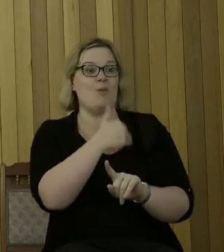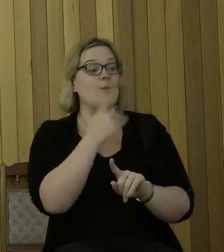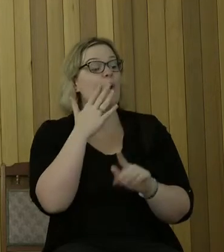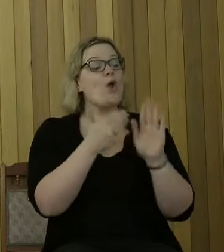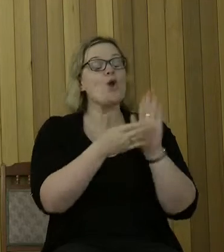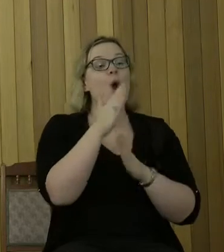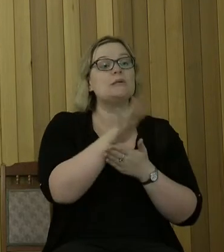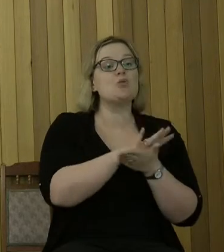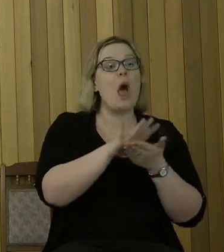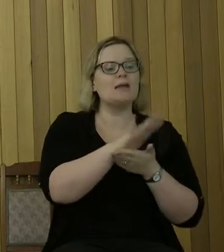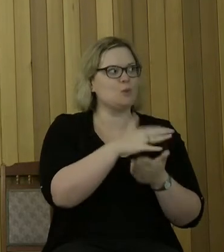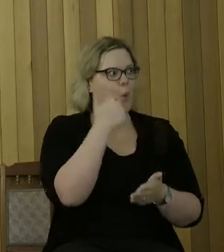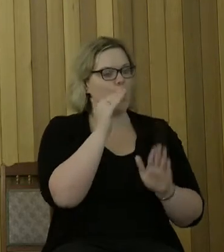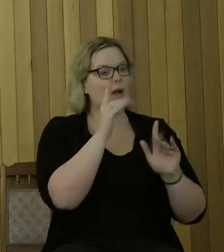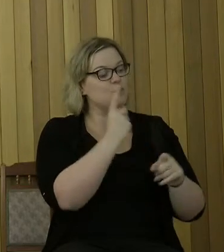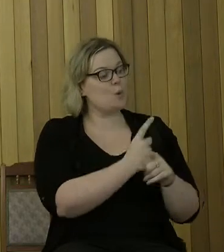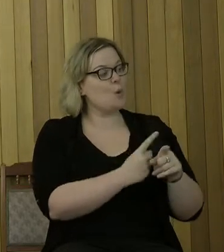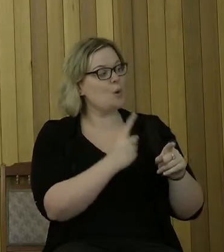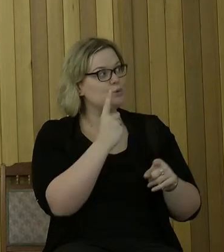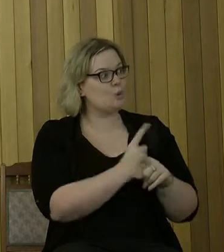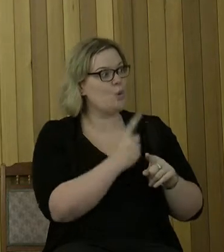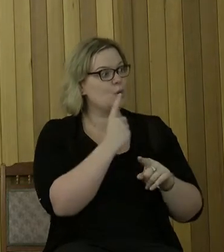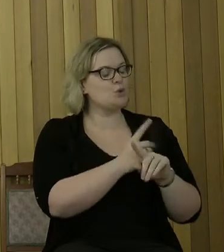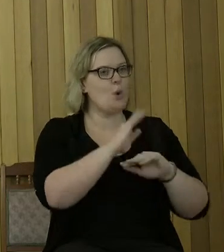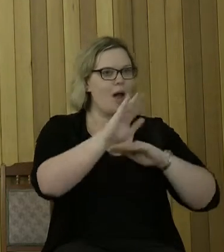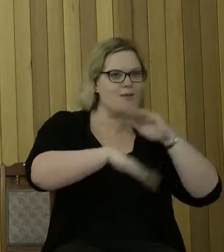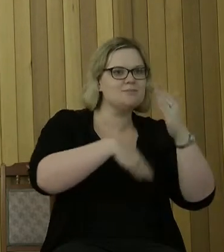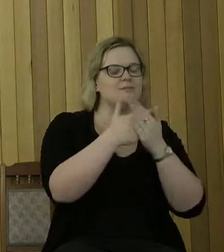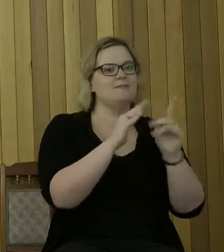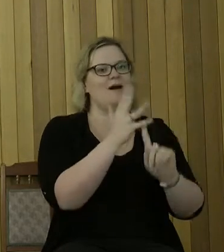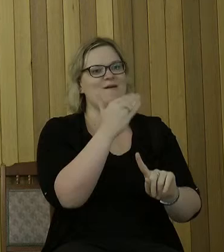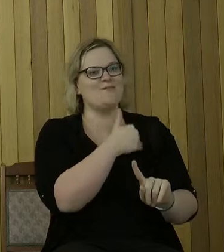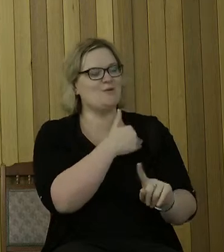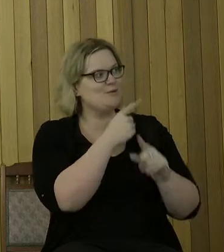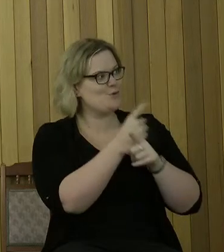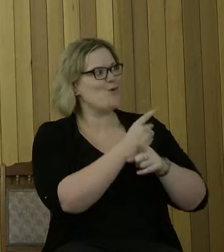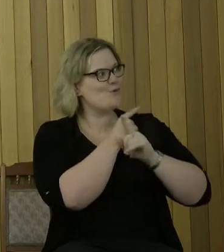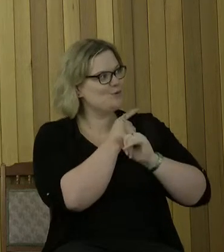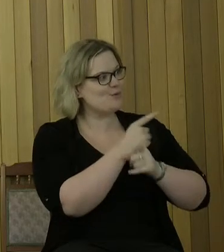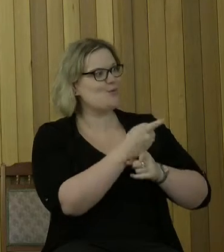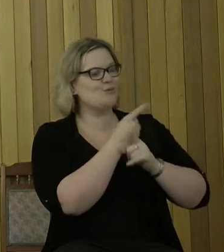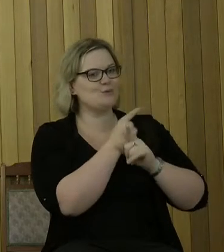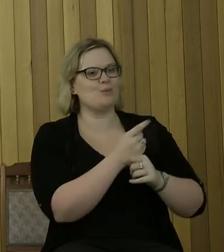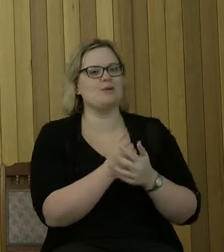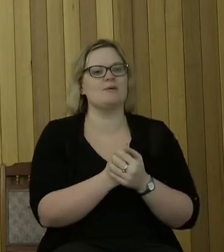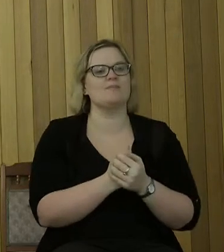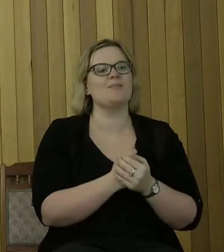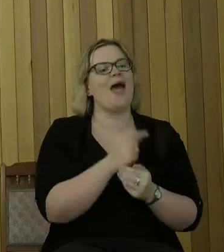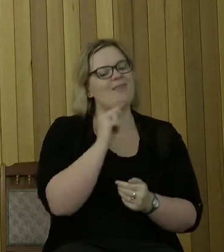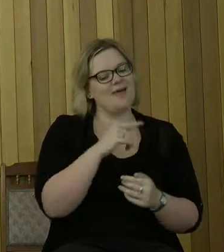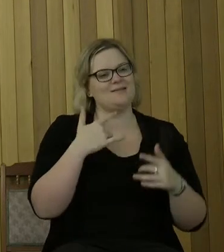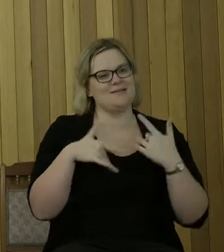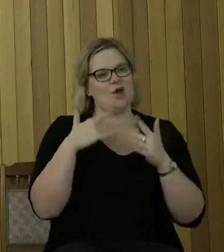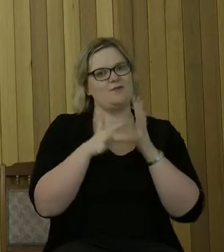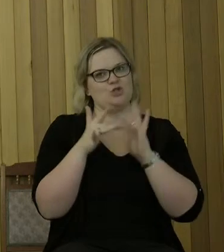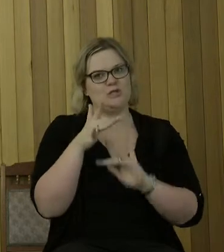could. Just talk and talk and talk. And that's the sort of life Jesus wants us to